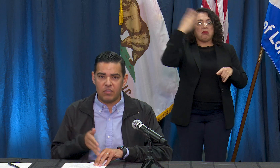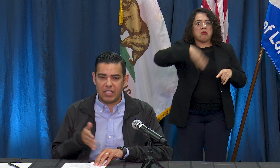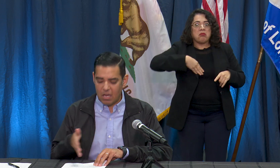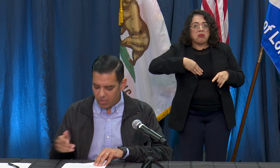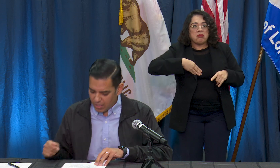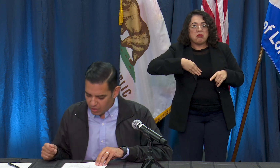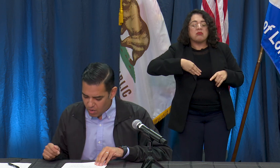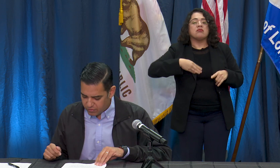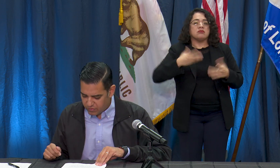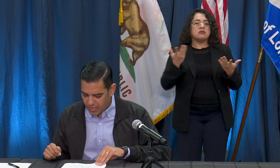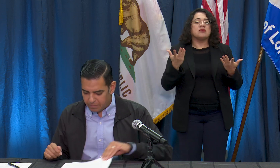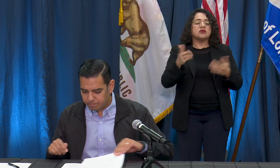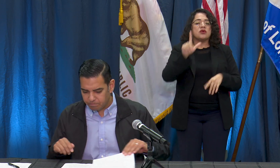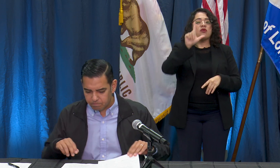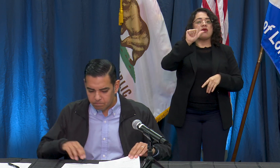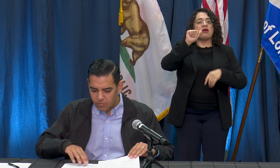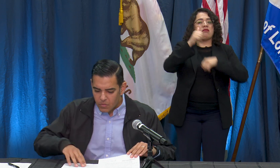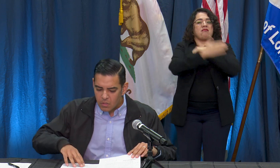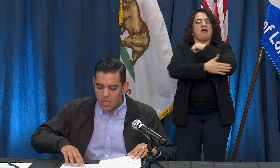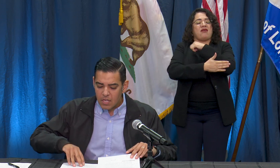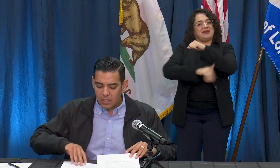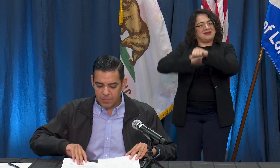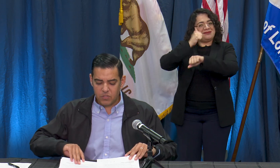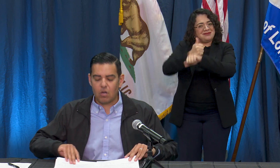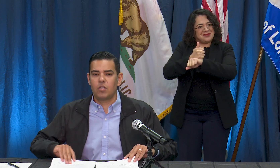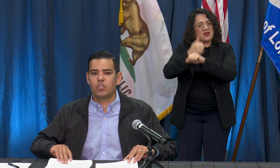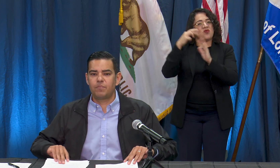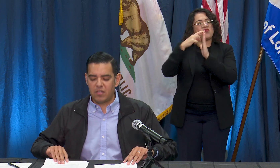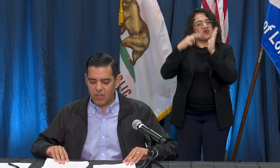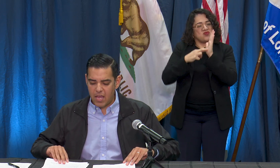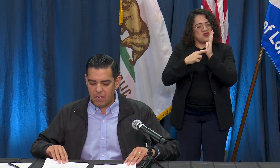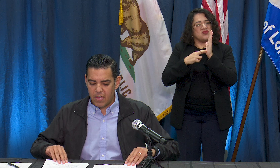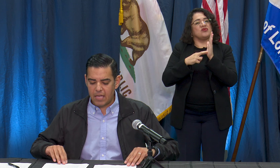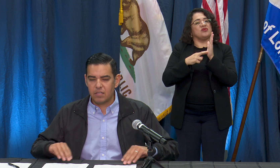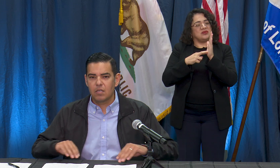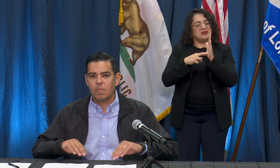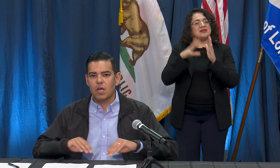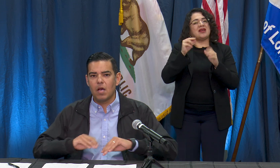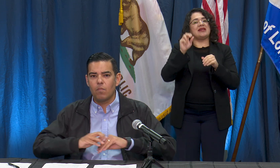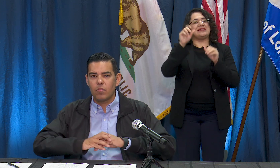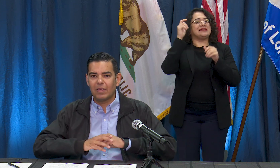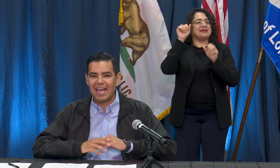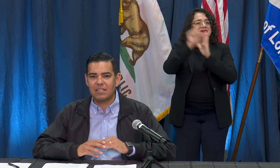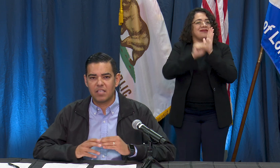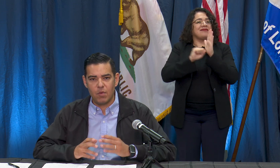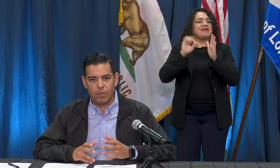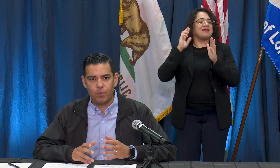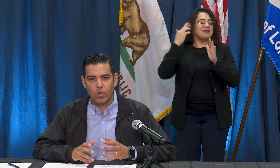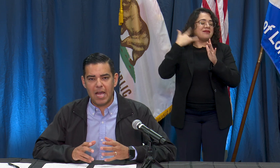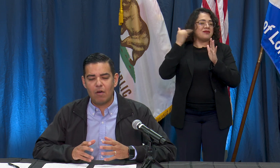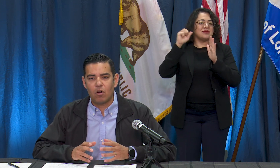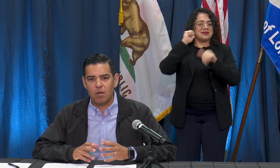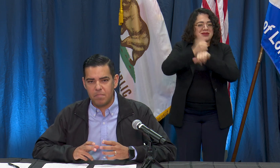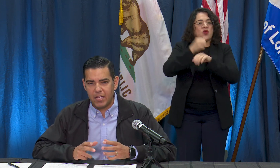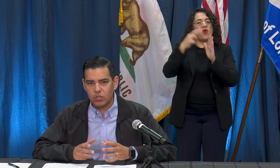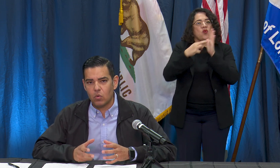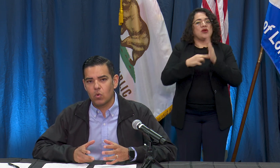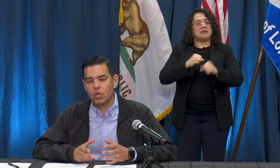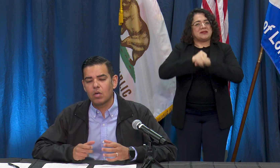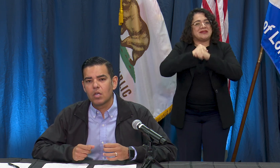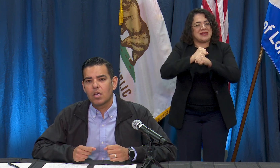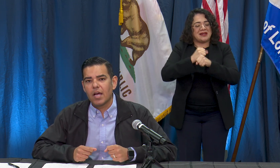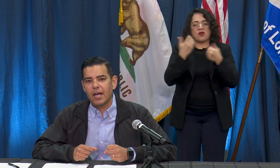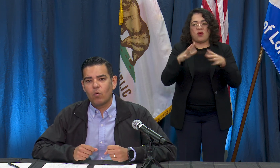Long Beach, in the county, and across the state. Let me start just by saying that the last time we put out our